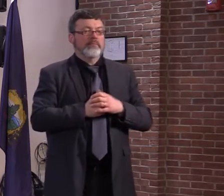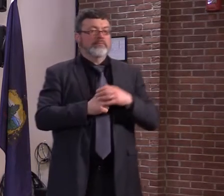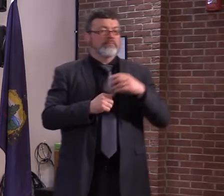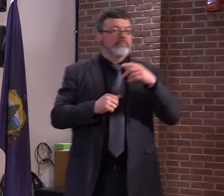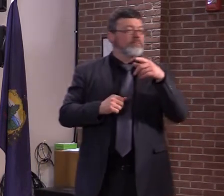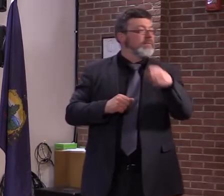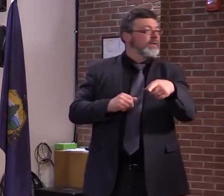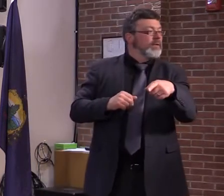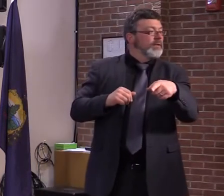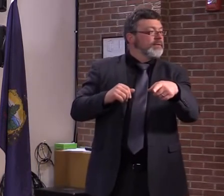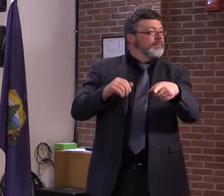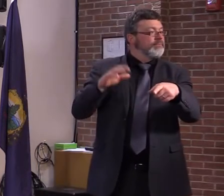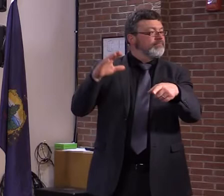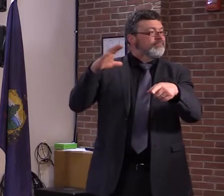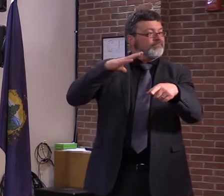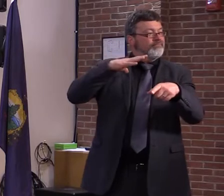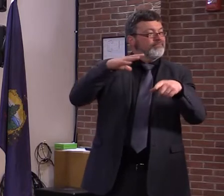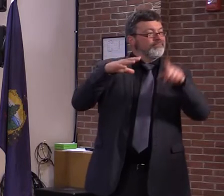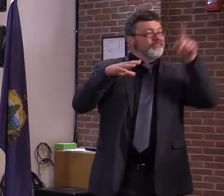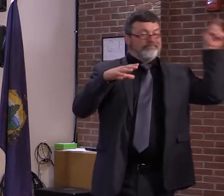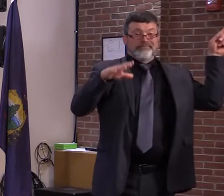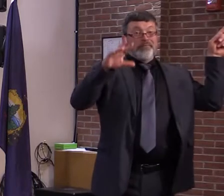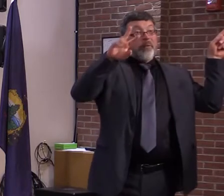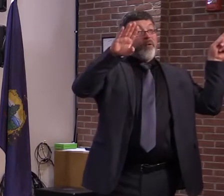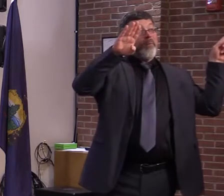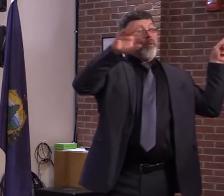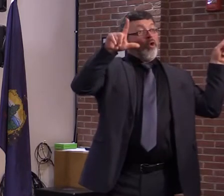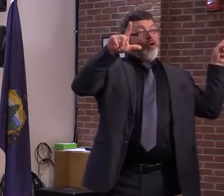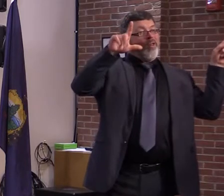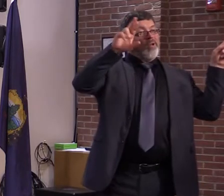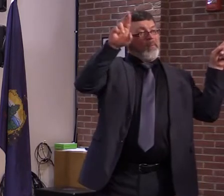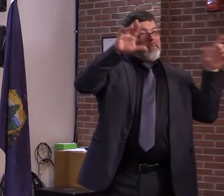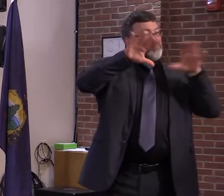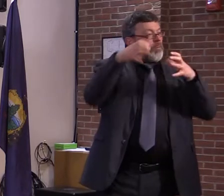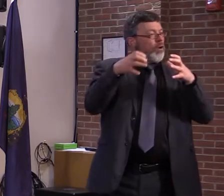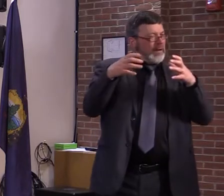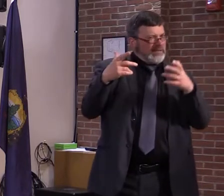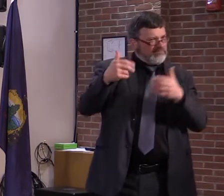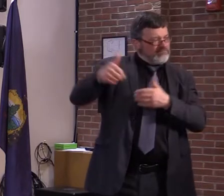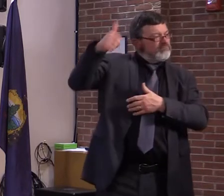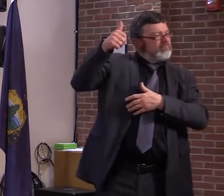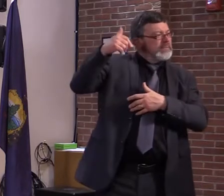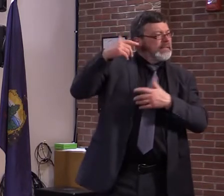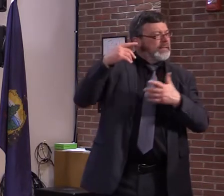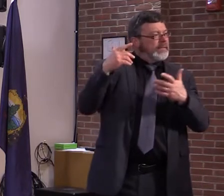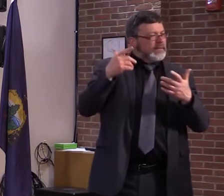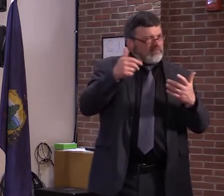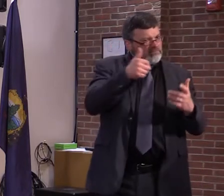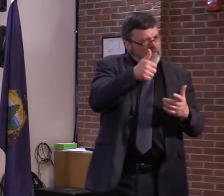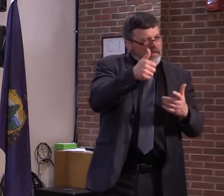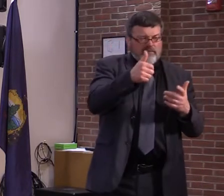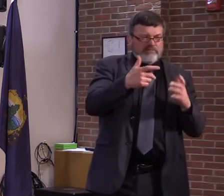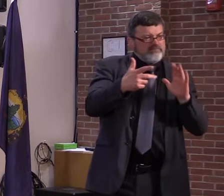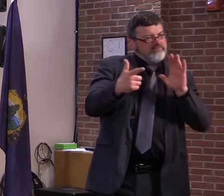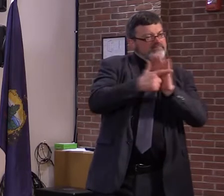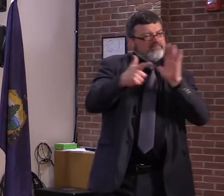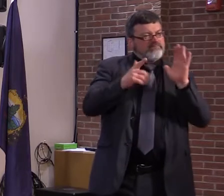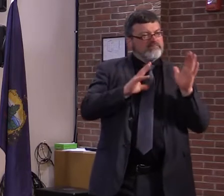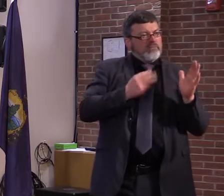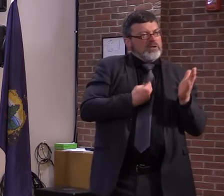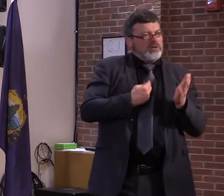Burlington Republican Party related to legislation dealing with transgender. Yeah, I was really, I